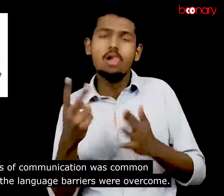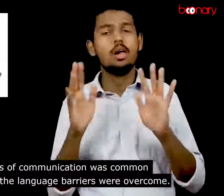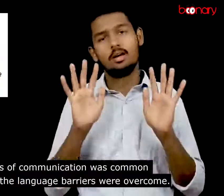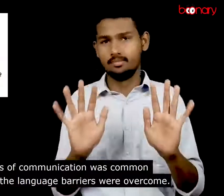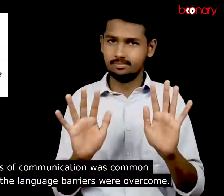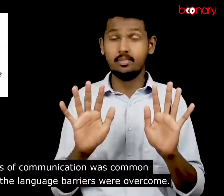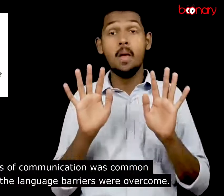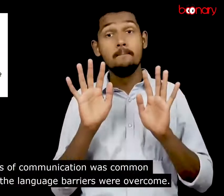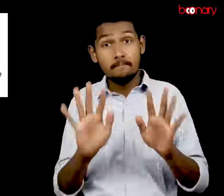overcome.